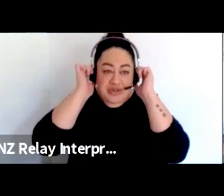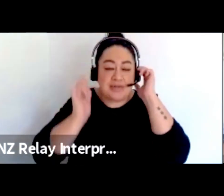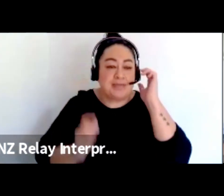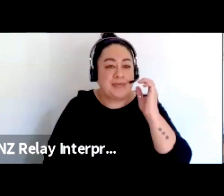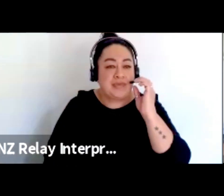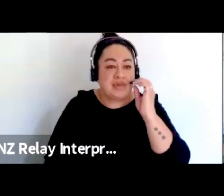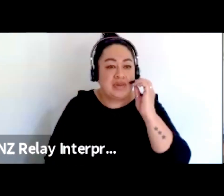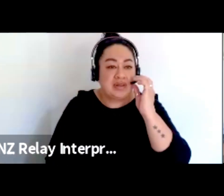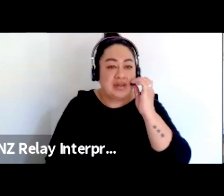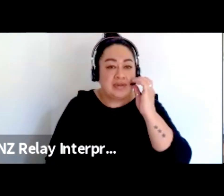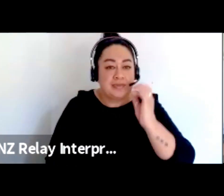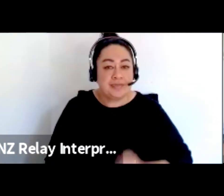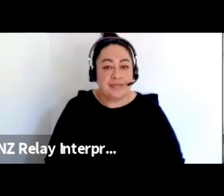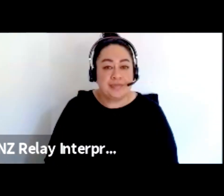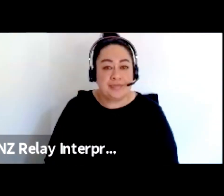was my question.